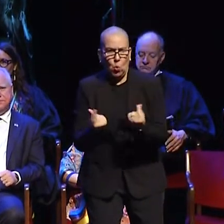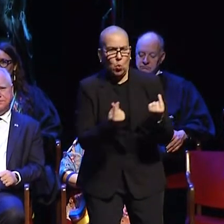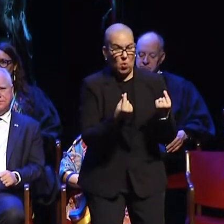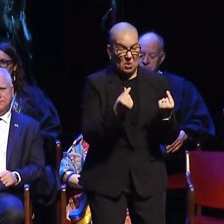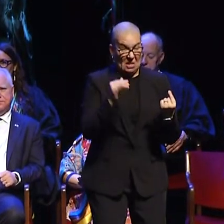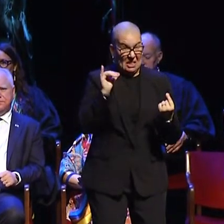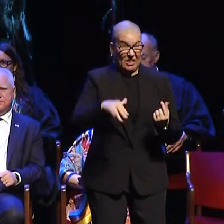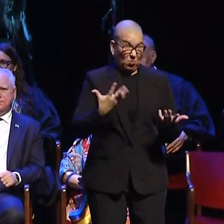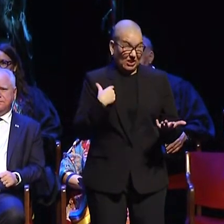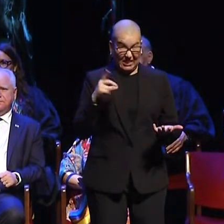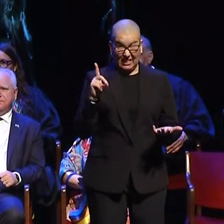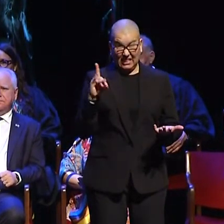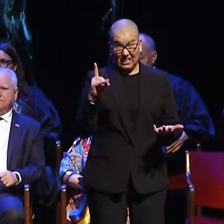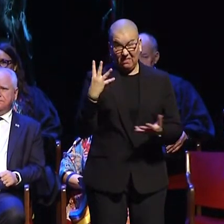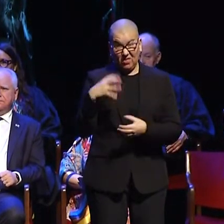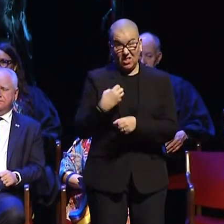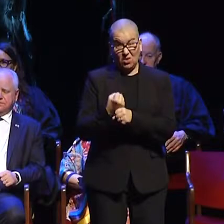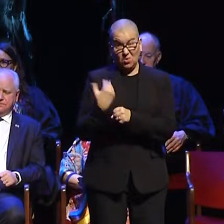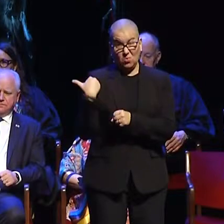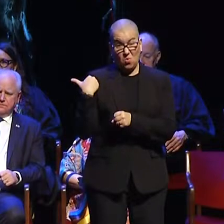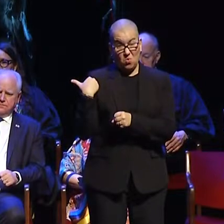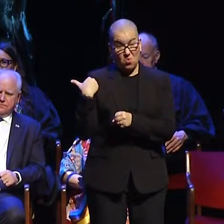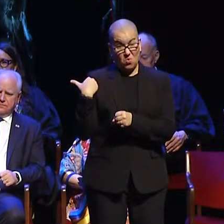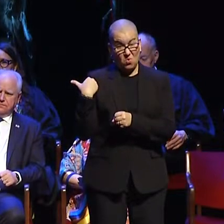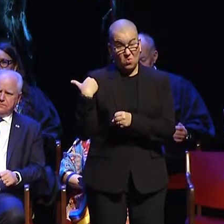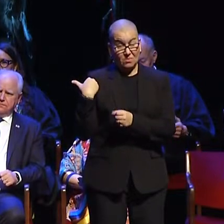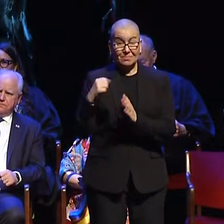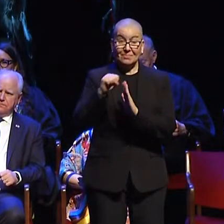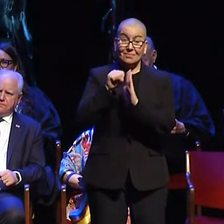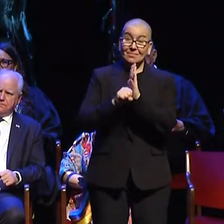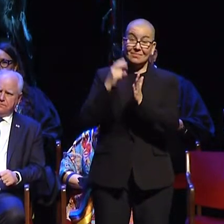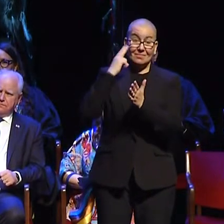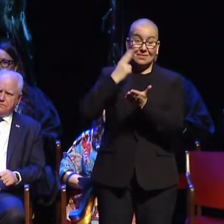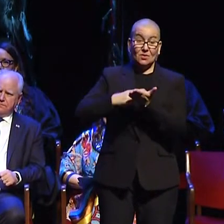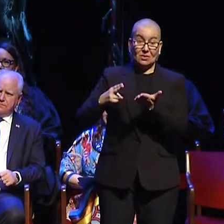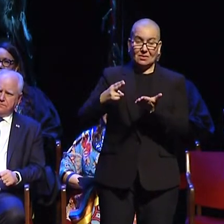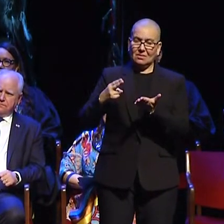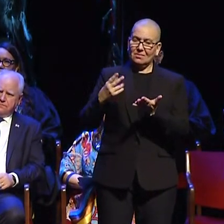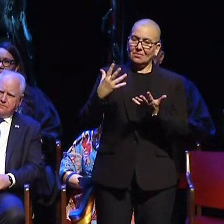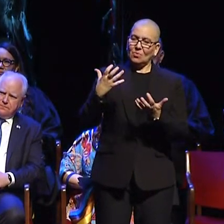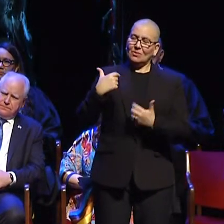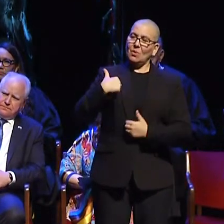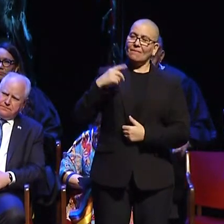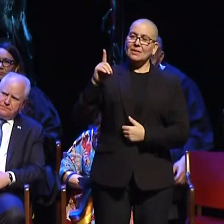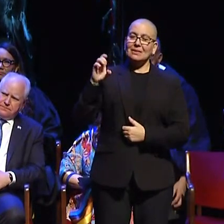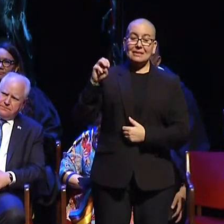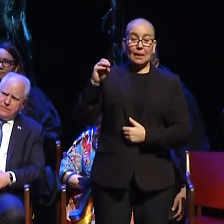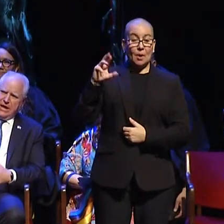did. As Secretary of State, I like to say that I'm in the democracy business.